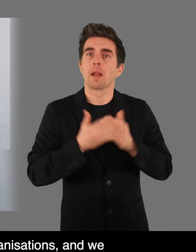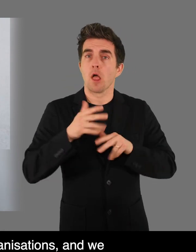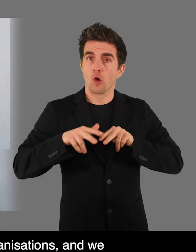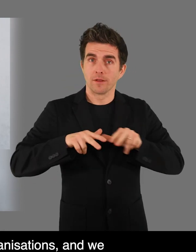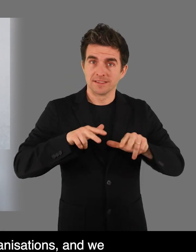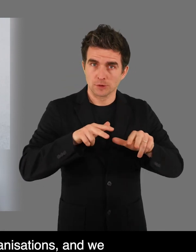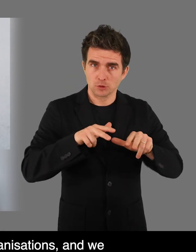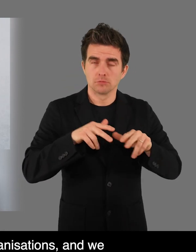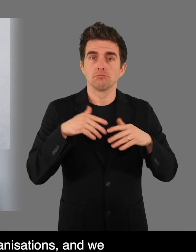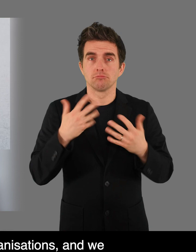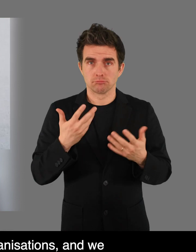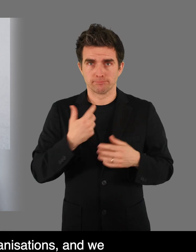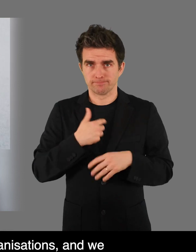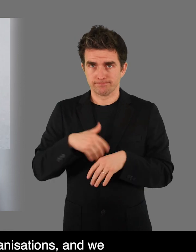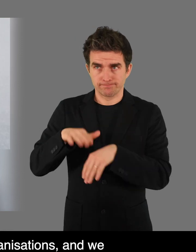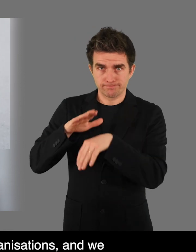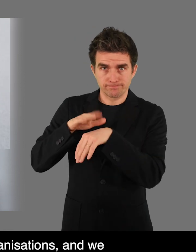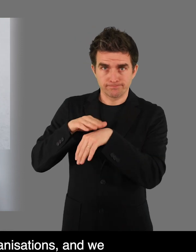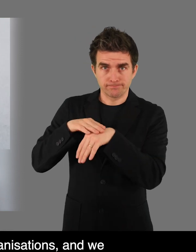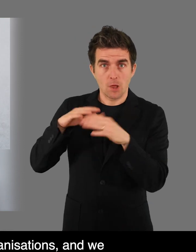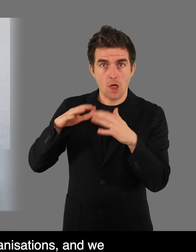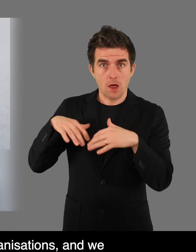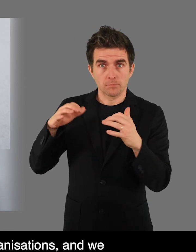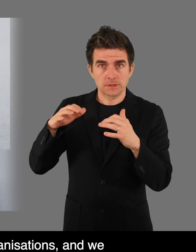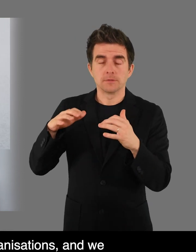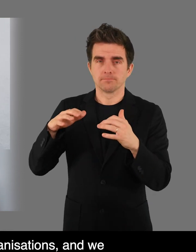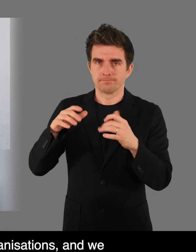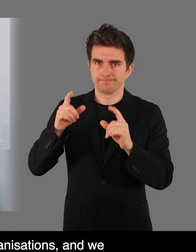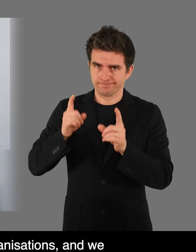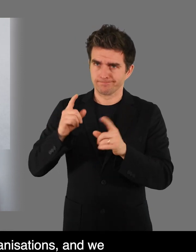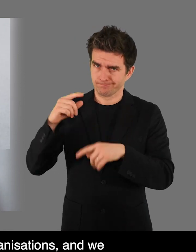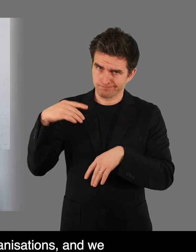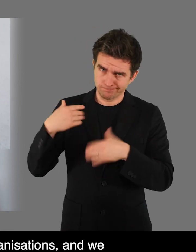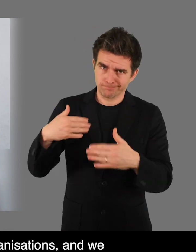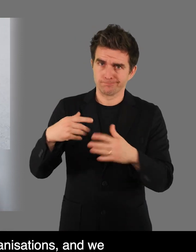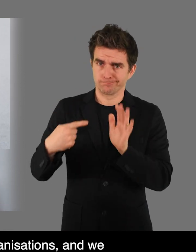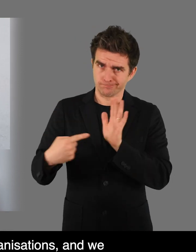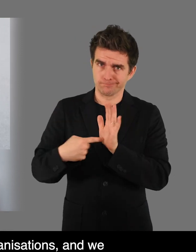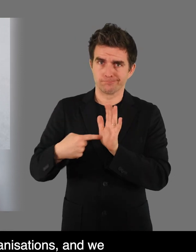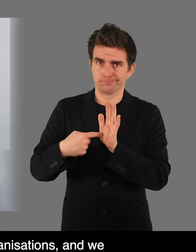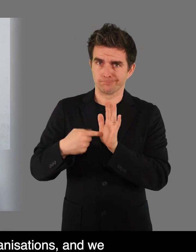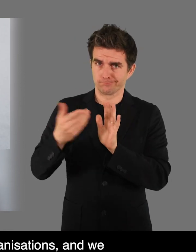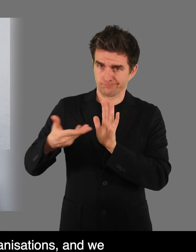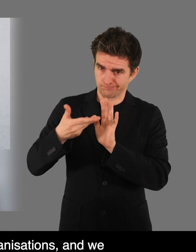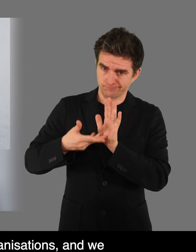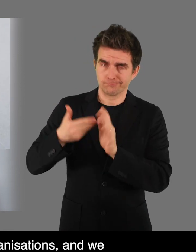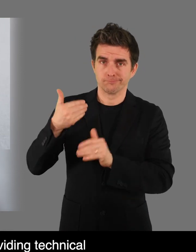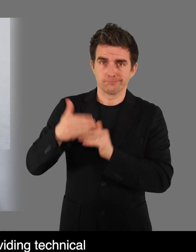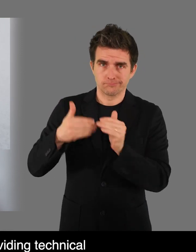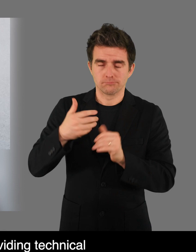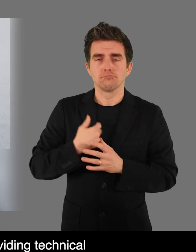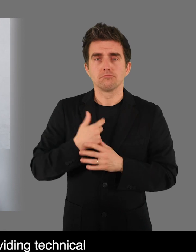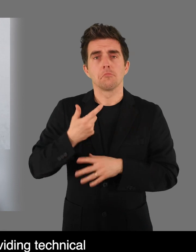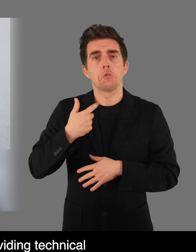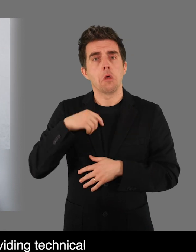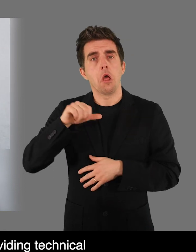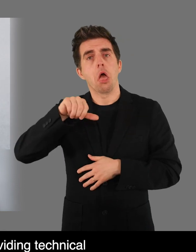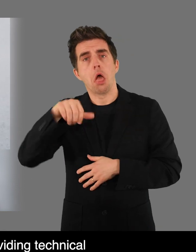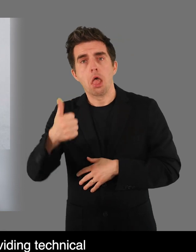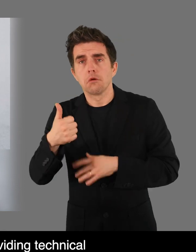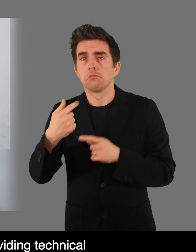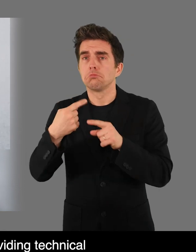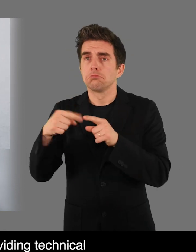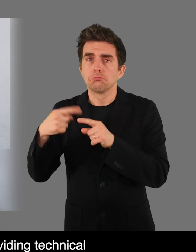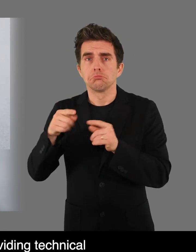Organizations, and we got government to buy into them. The other strategy